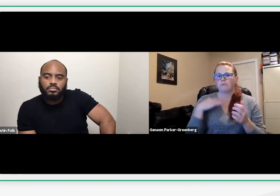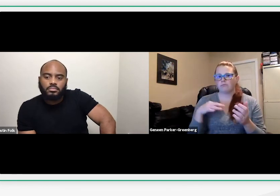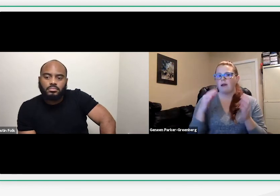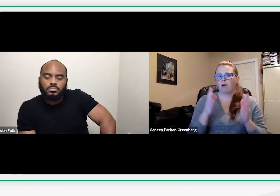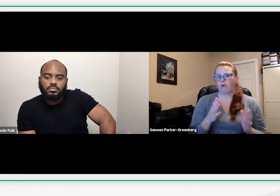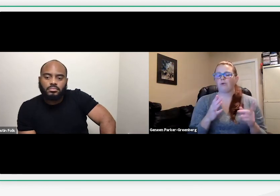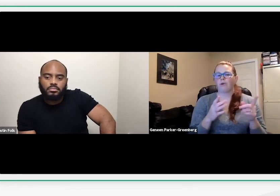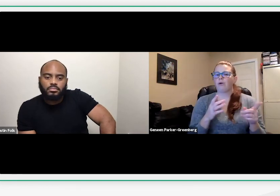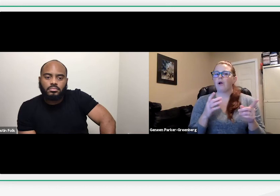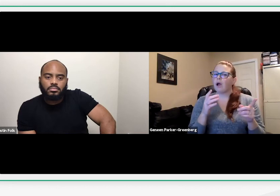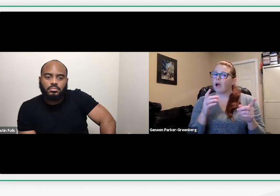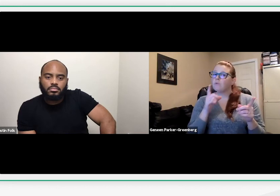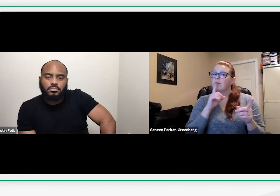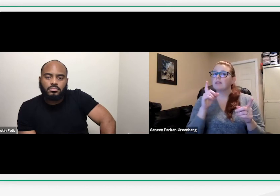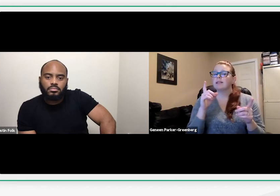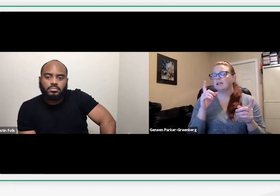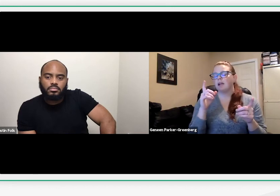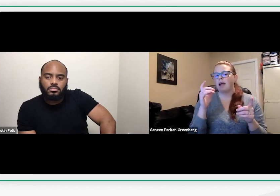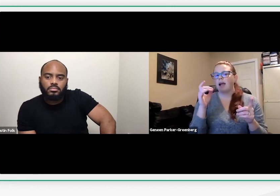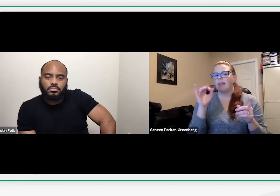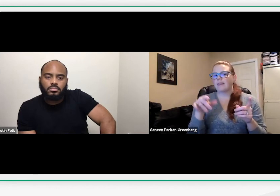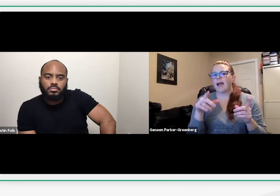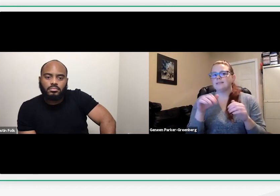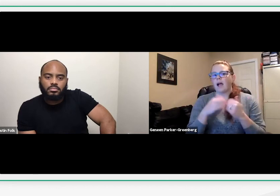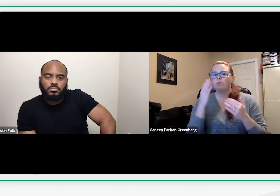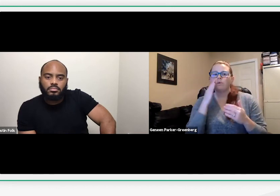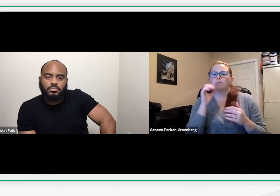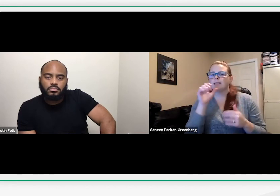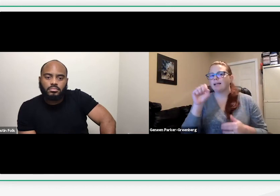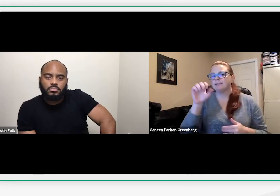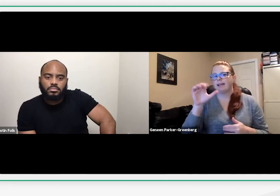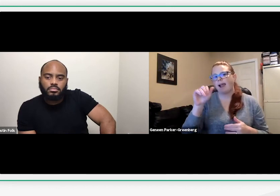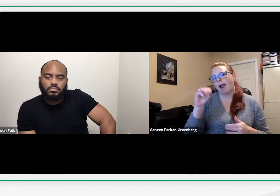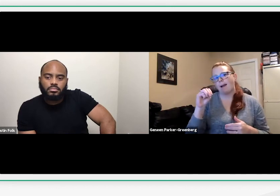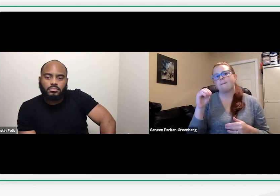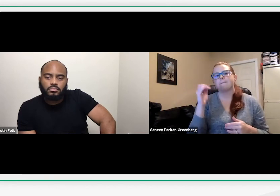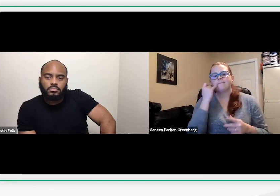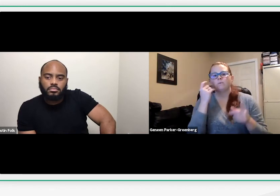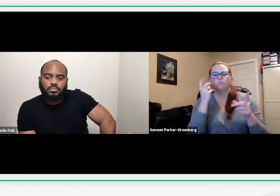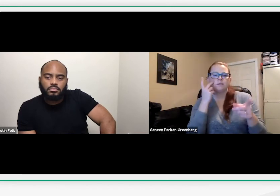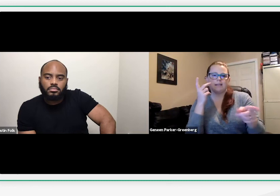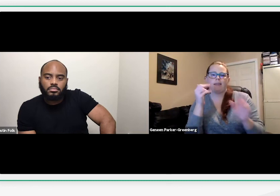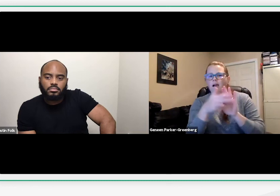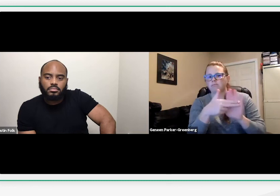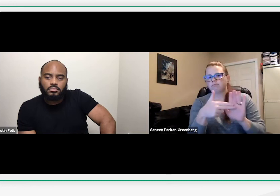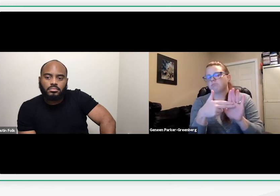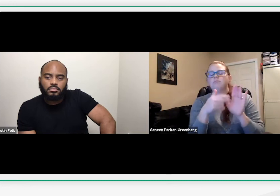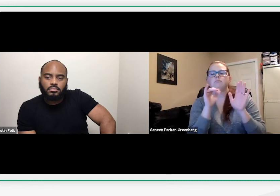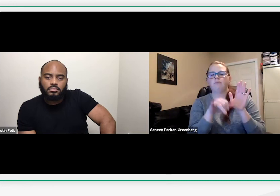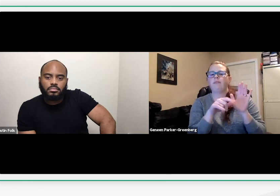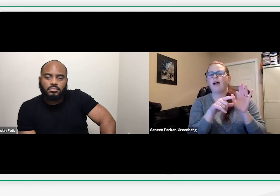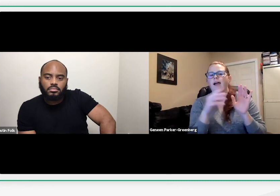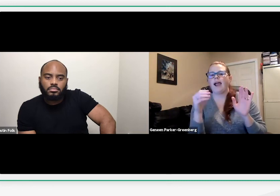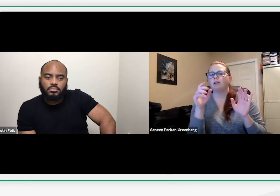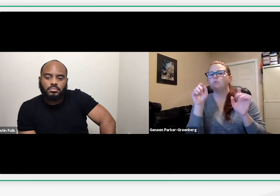a certified agency who can help you And this is also how you would know you're not